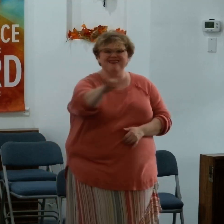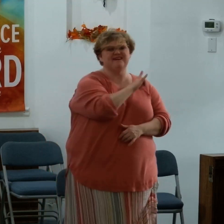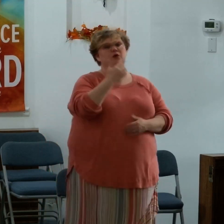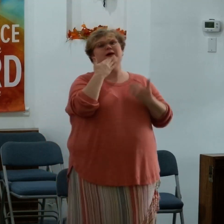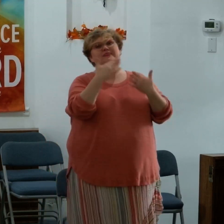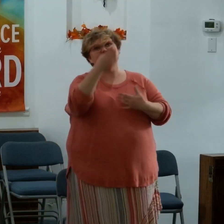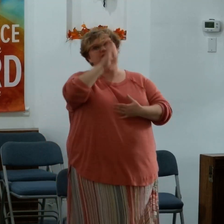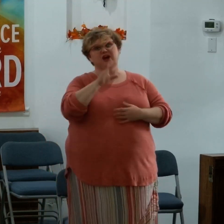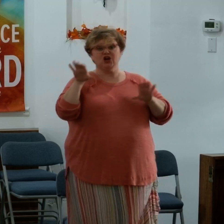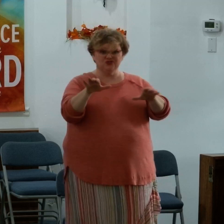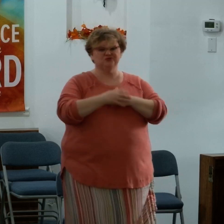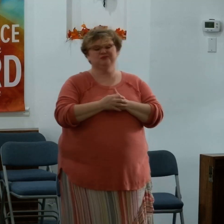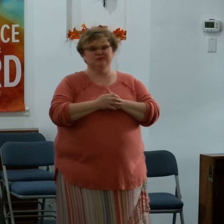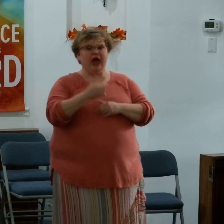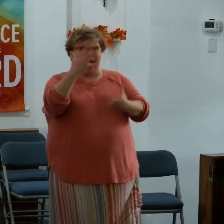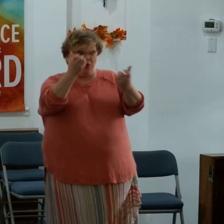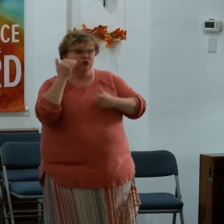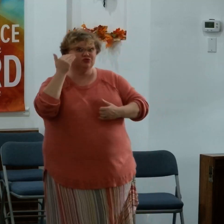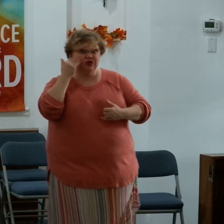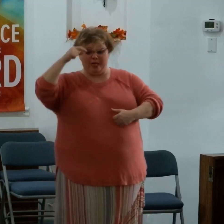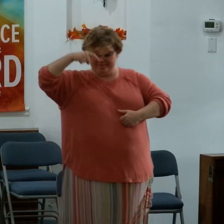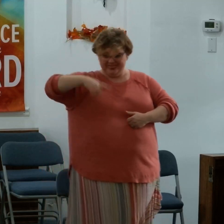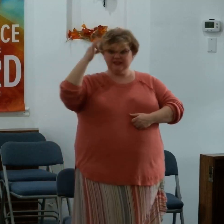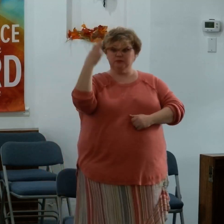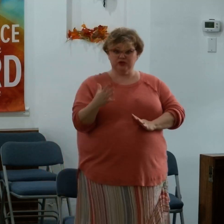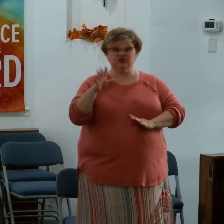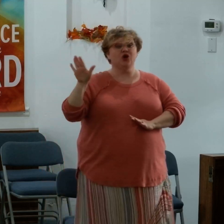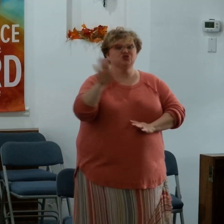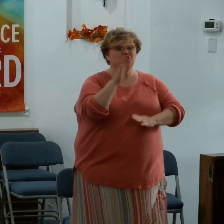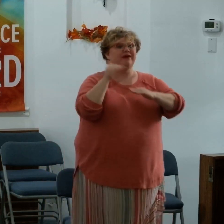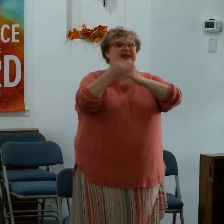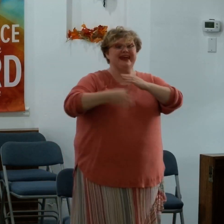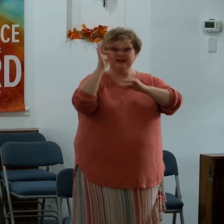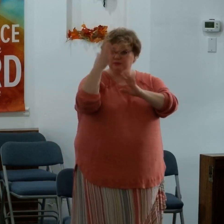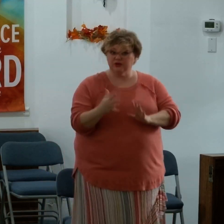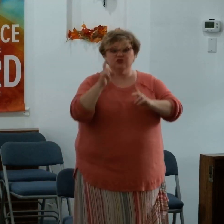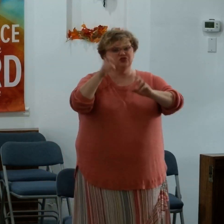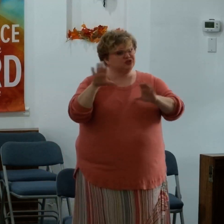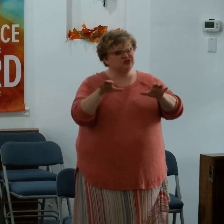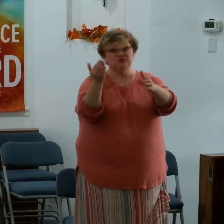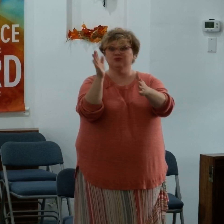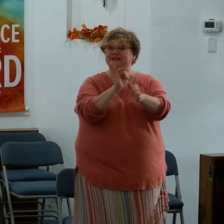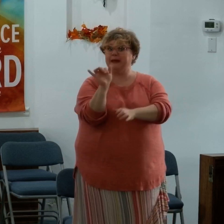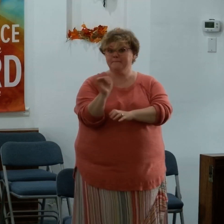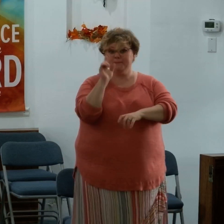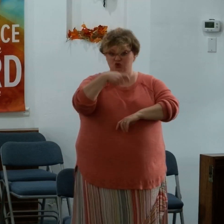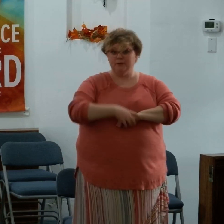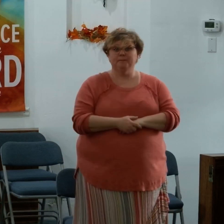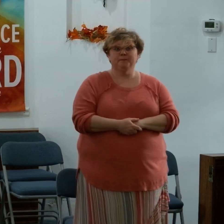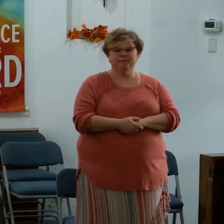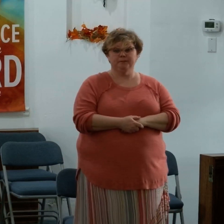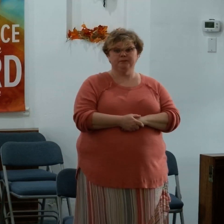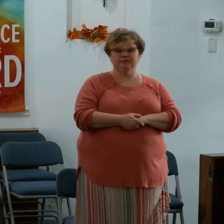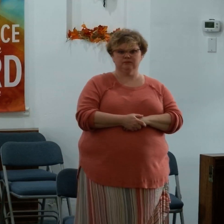I just want you to know that this preacher and your next preacher, whoever he is, should do the same.